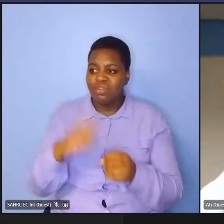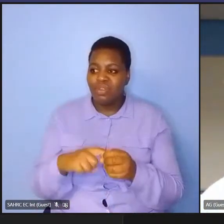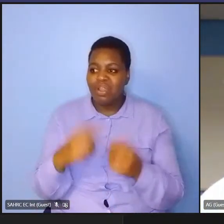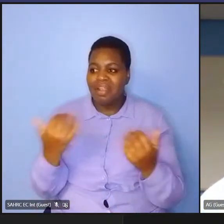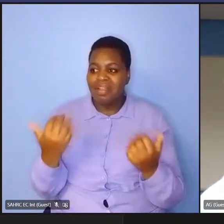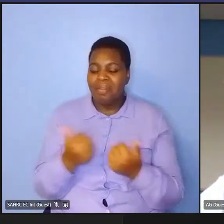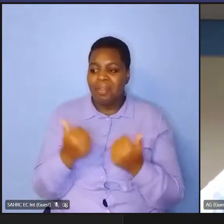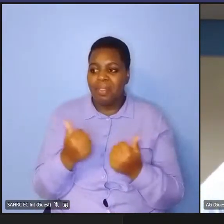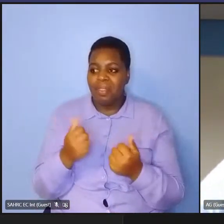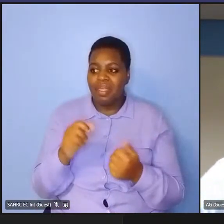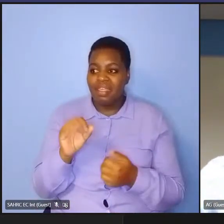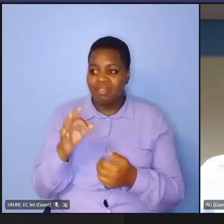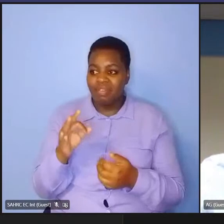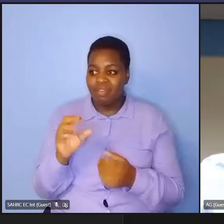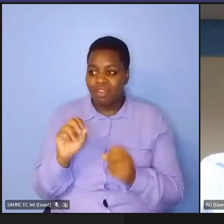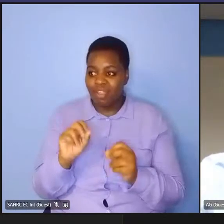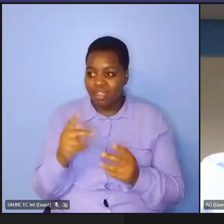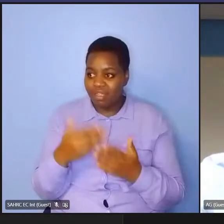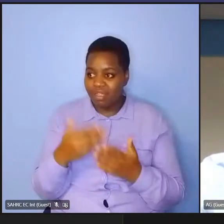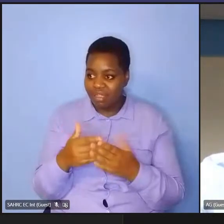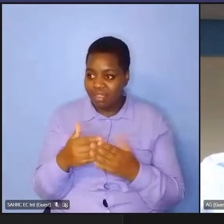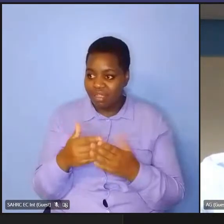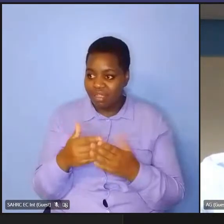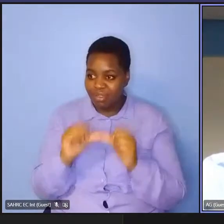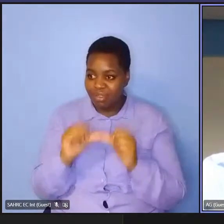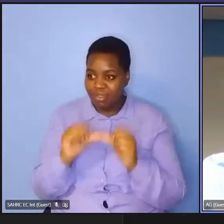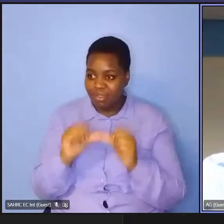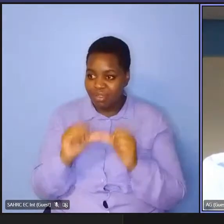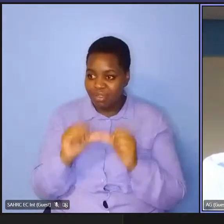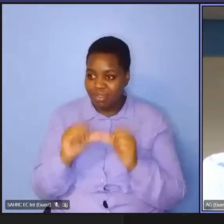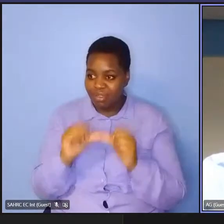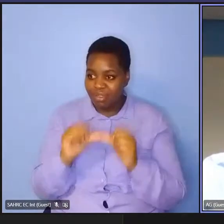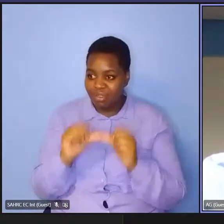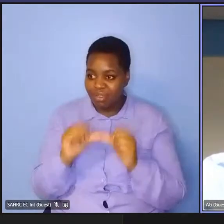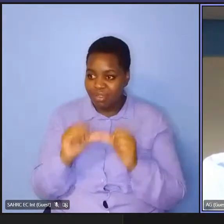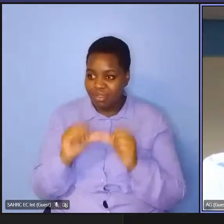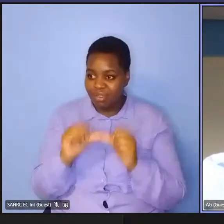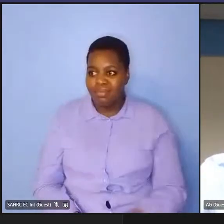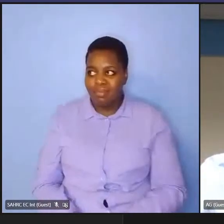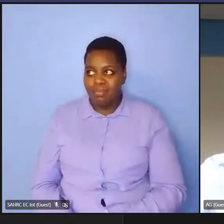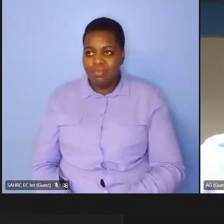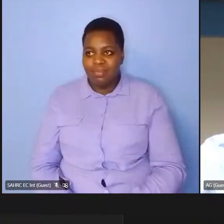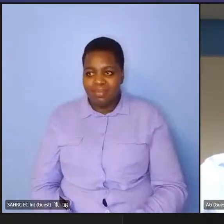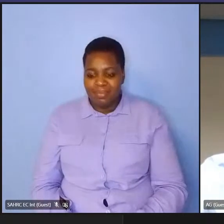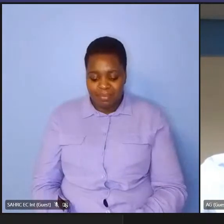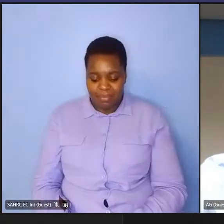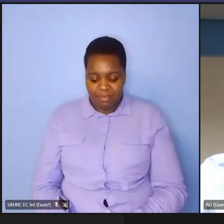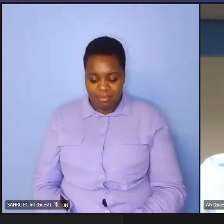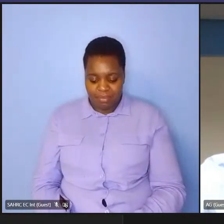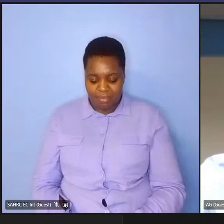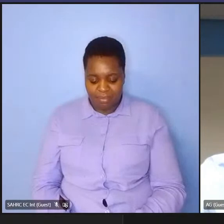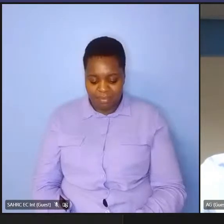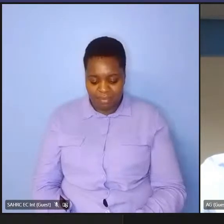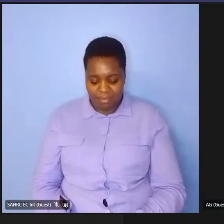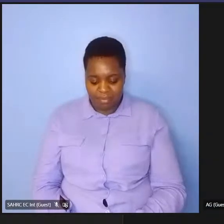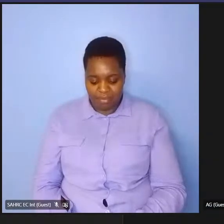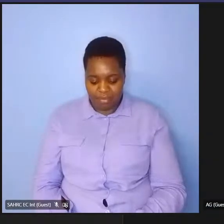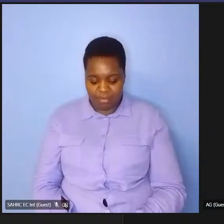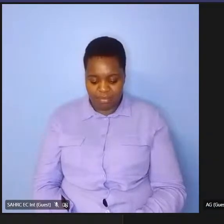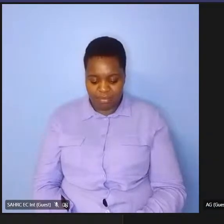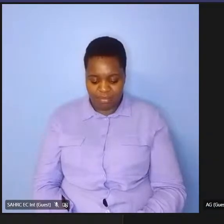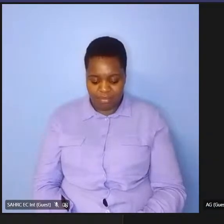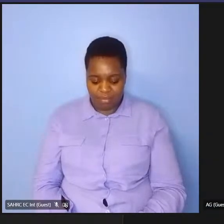If you are okay, then we can yeah, proceed. yes, no, Mr. Mpondo, would you like to chair the session or would you like me to